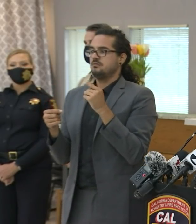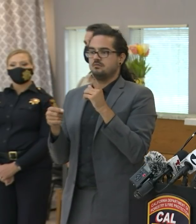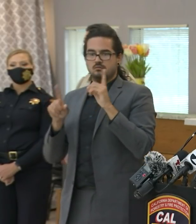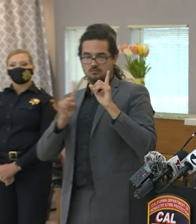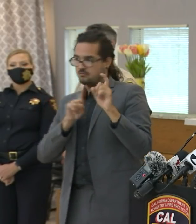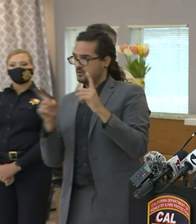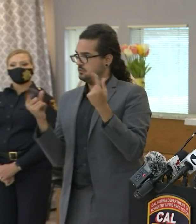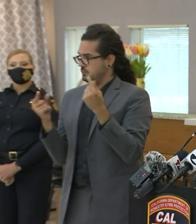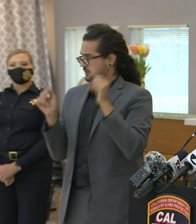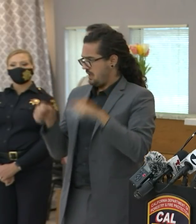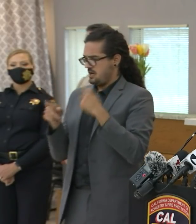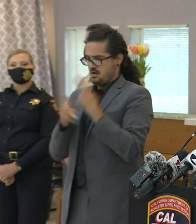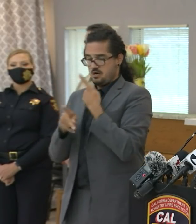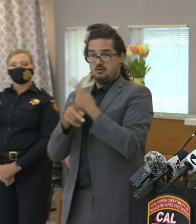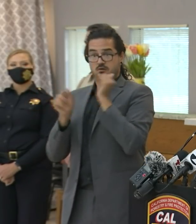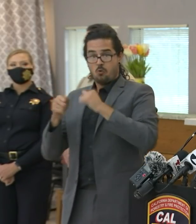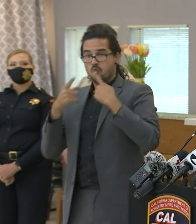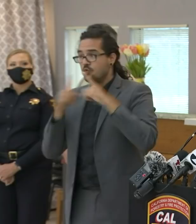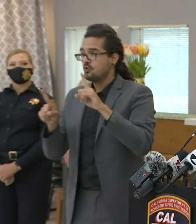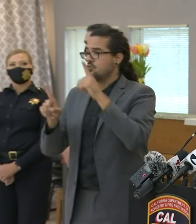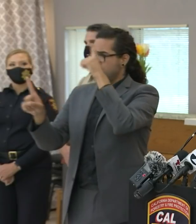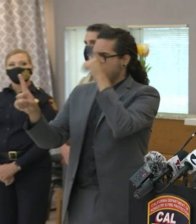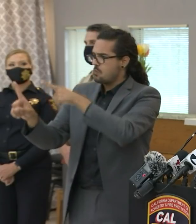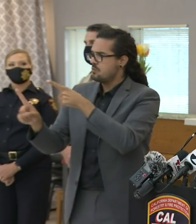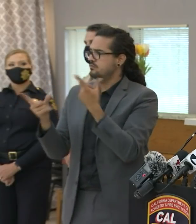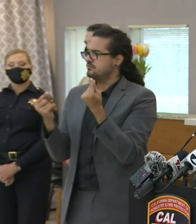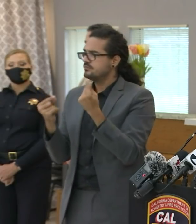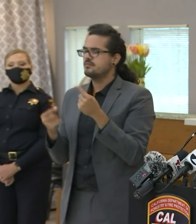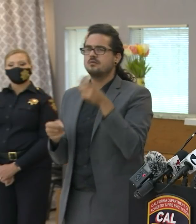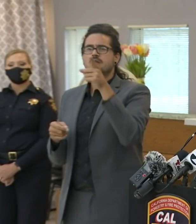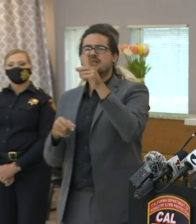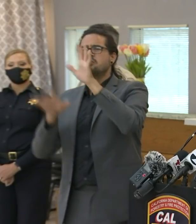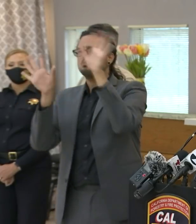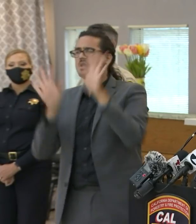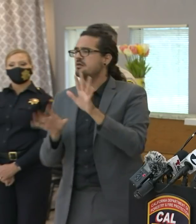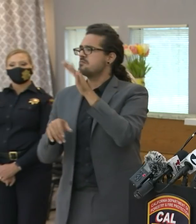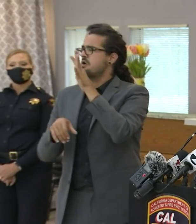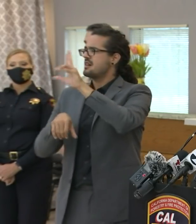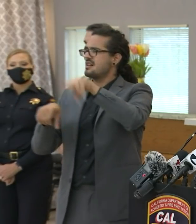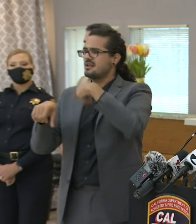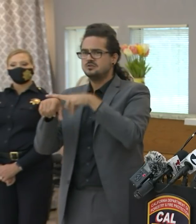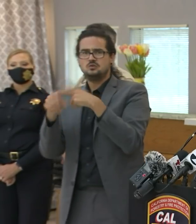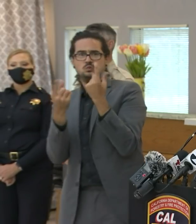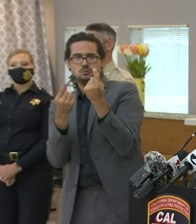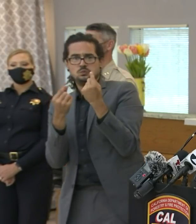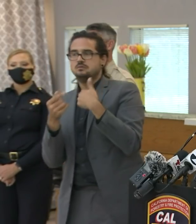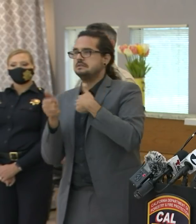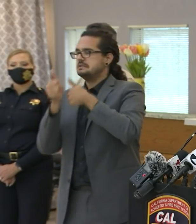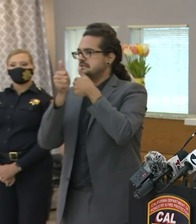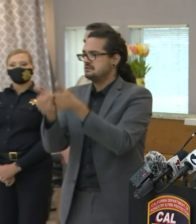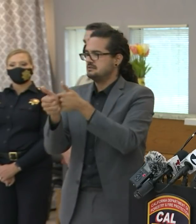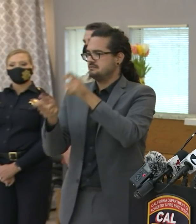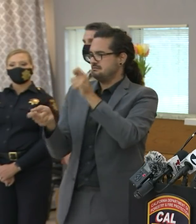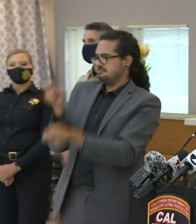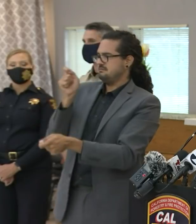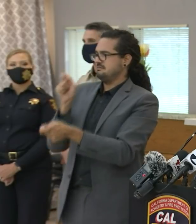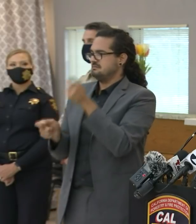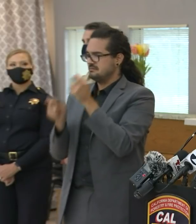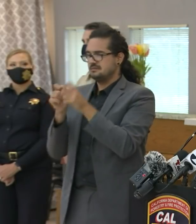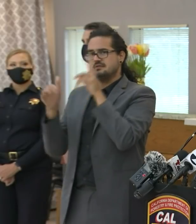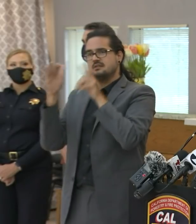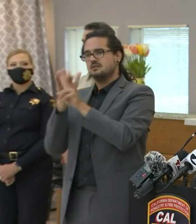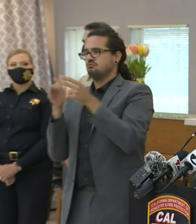the things that Mother Nature provides us regarding weather and so forth, and put our control lines in play so that we have the